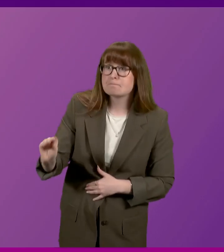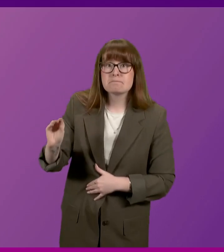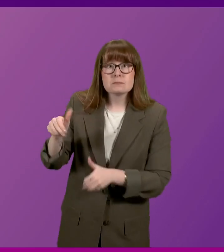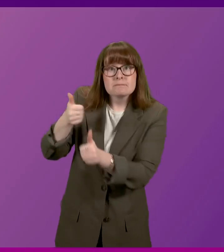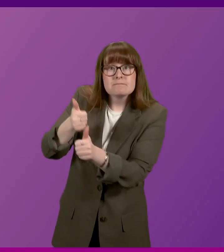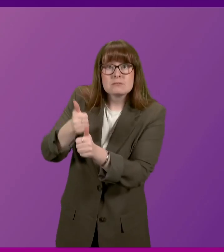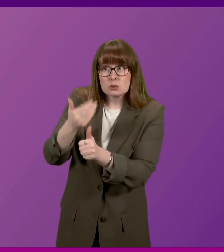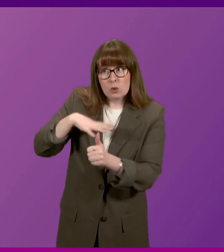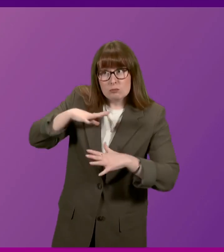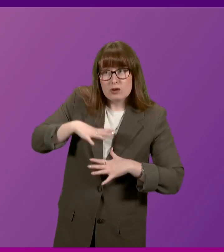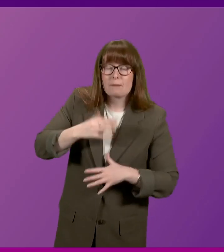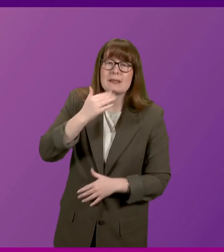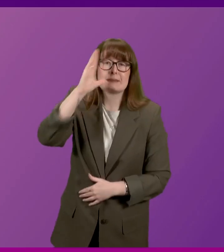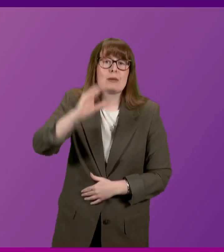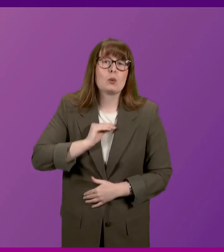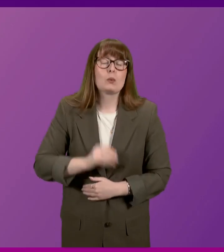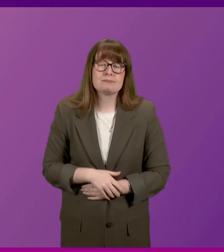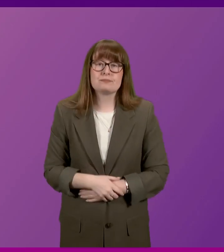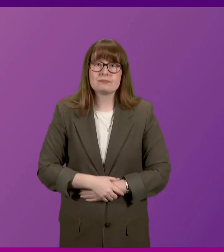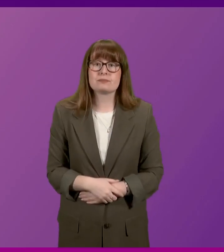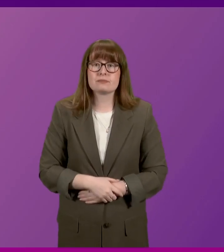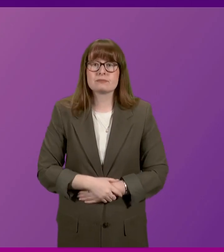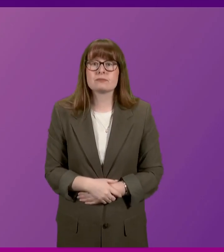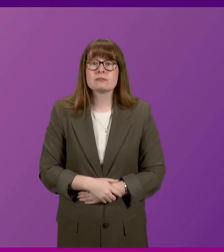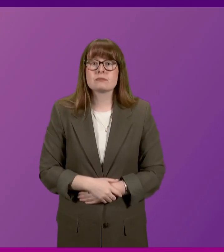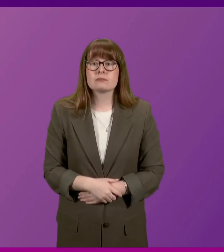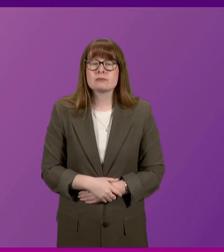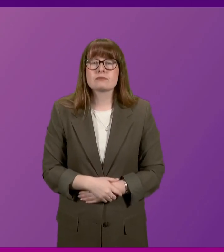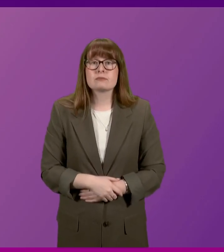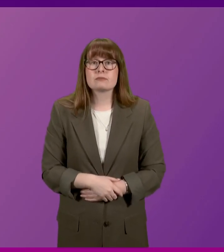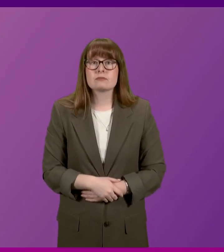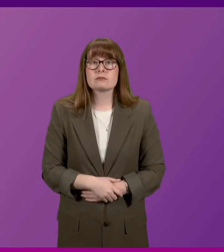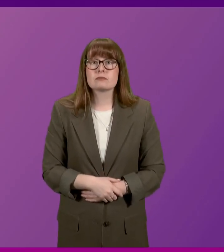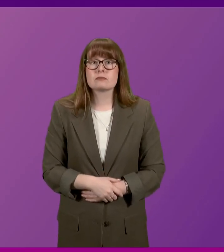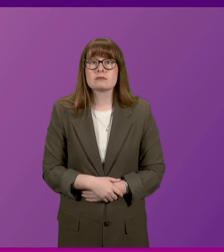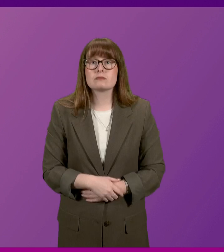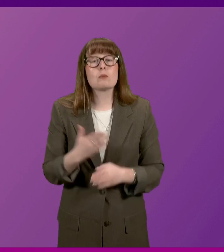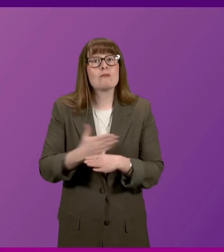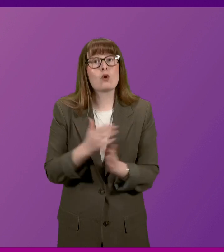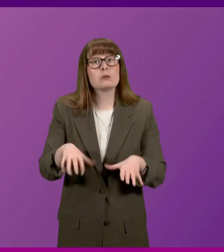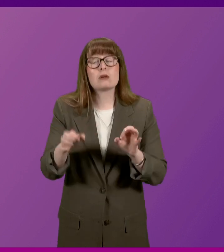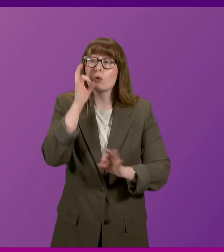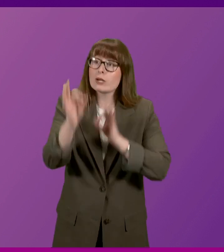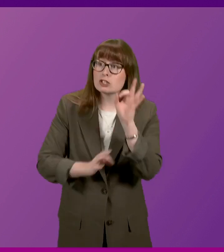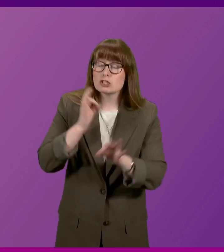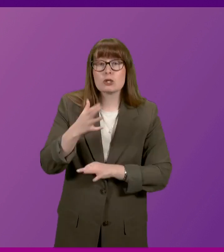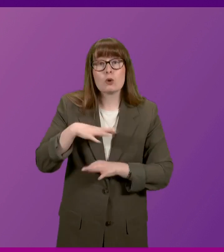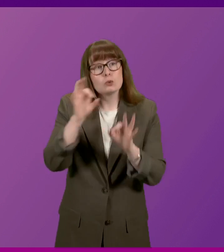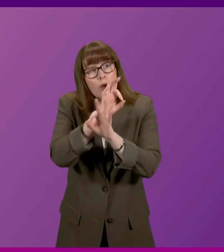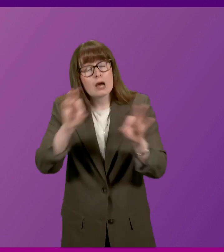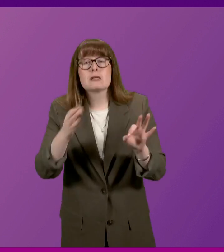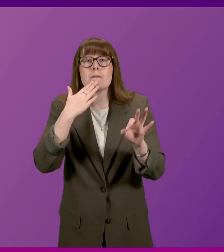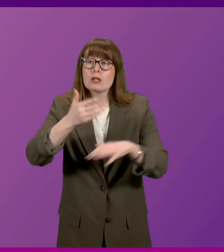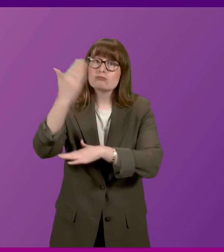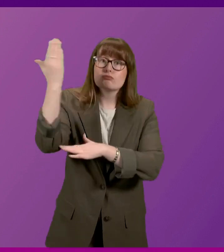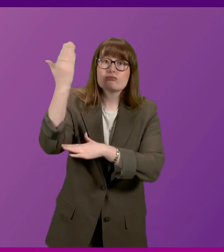a break would be helpful for anyone. Before we do move on to questions, I would like to invite you all to make an opening